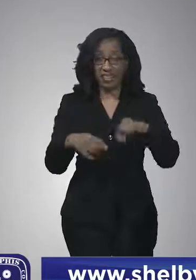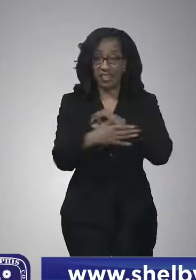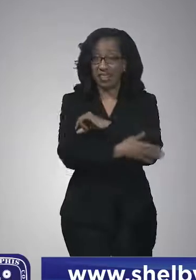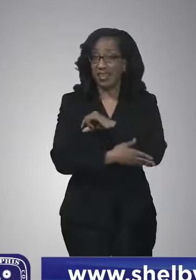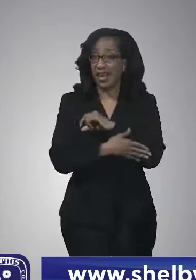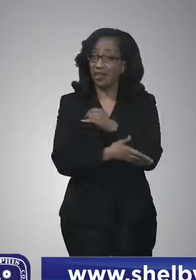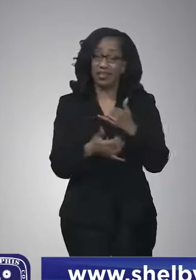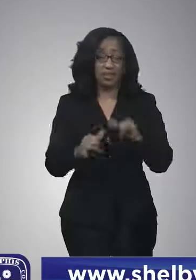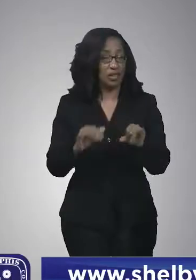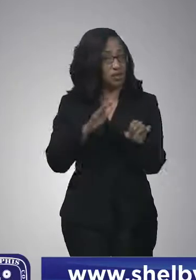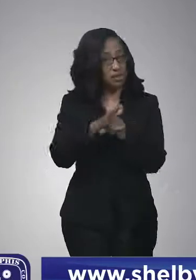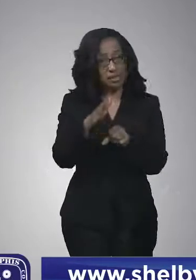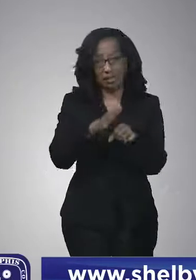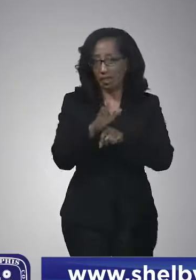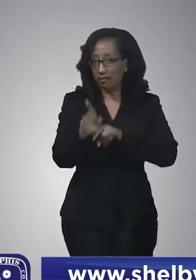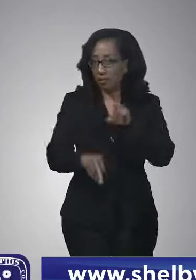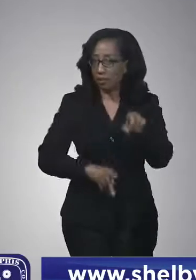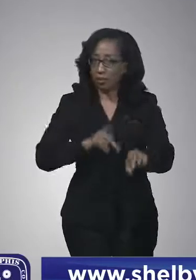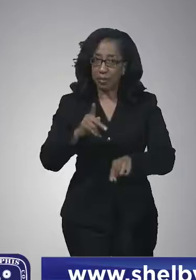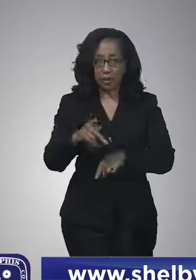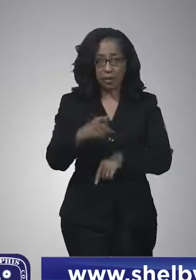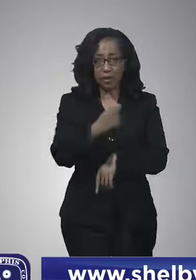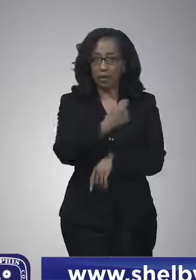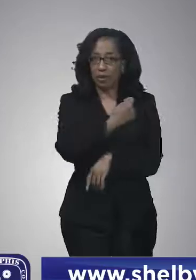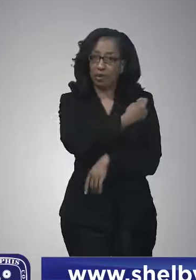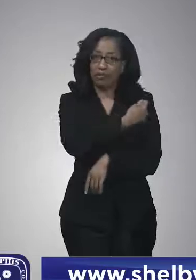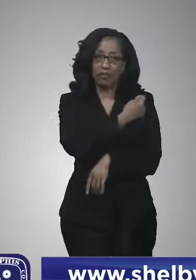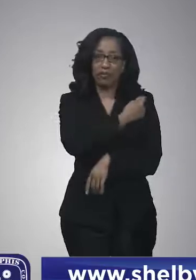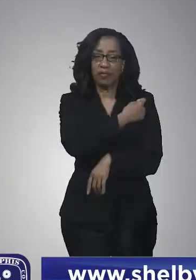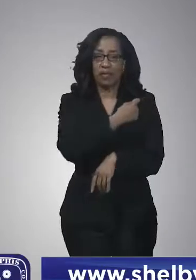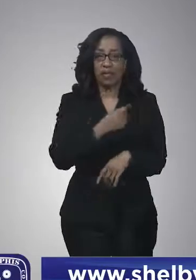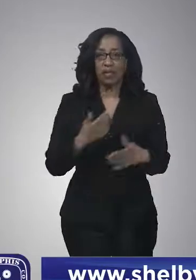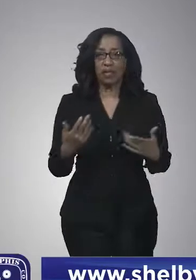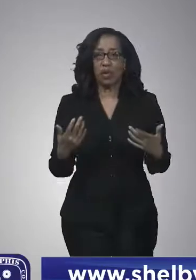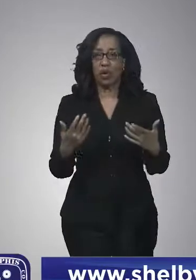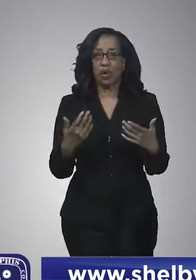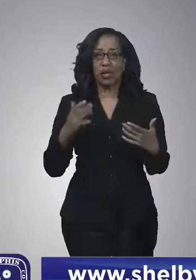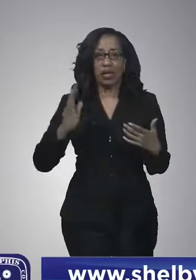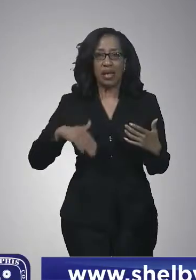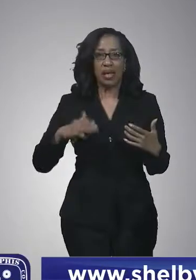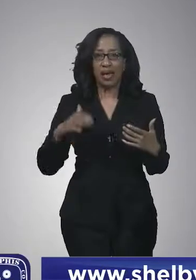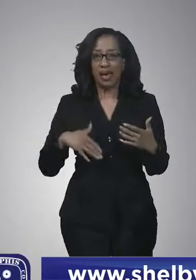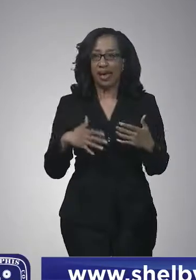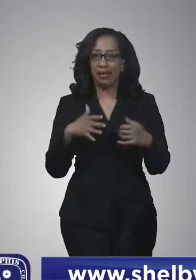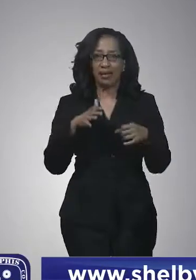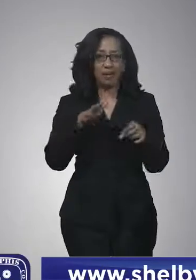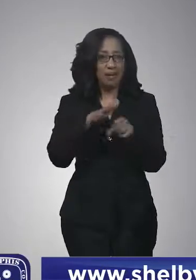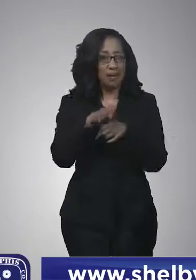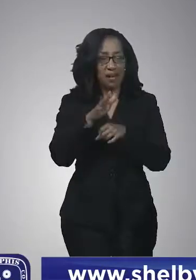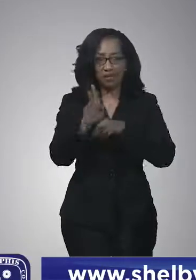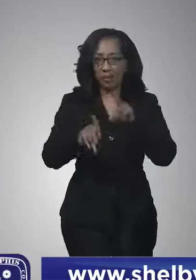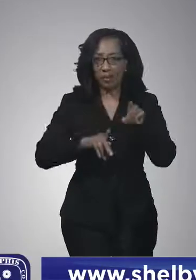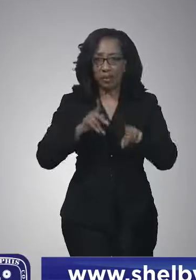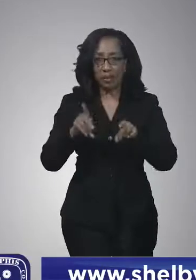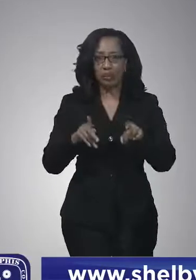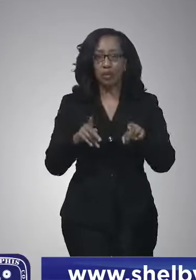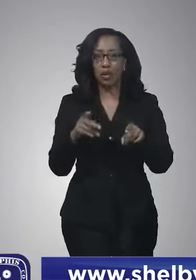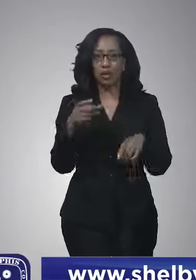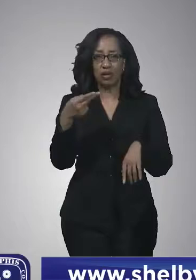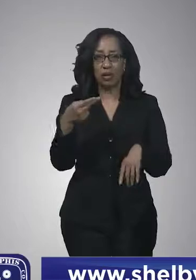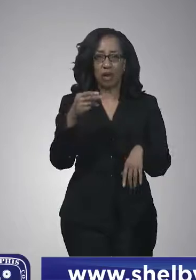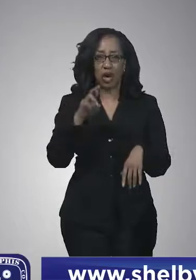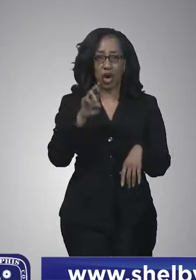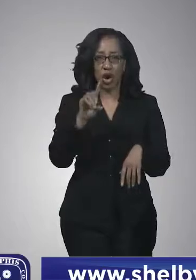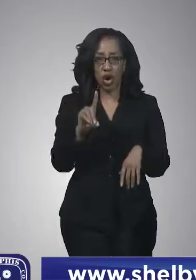people vaccinated to reach that magical herd immunity number that we originally started